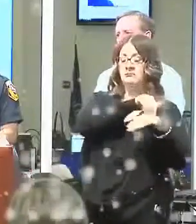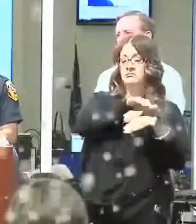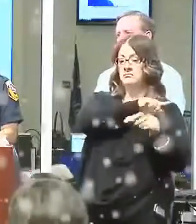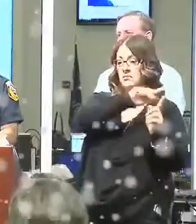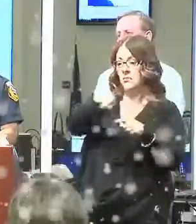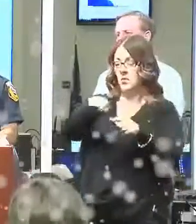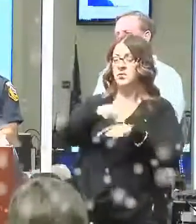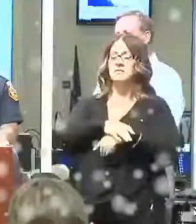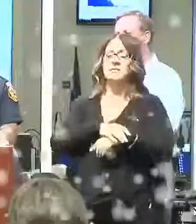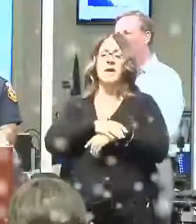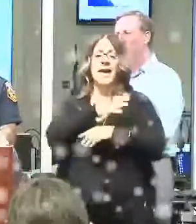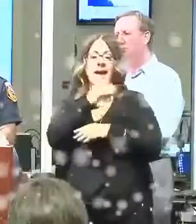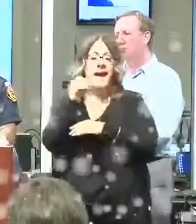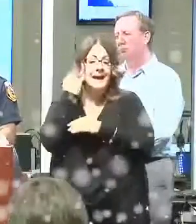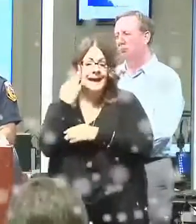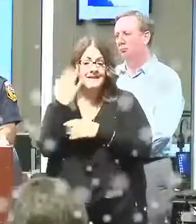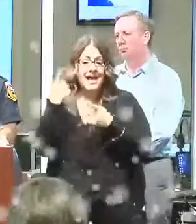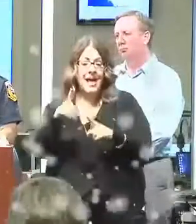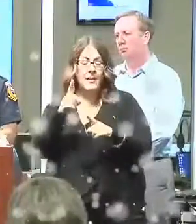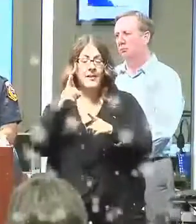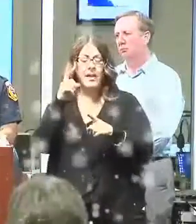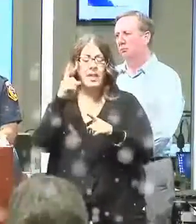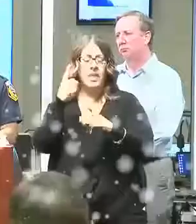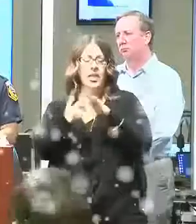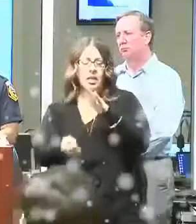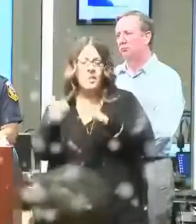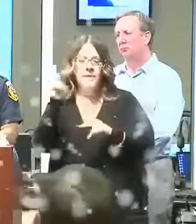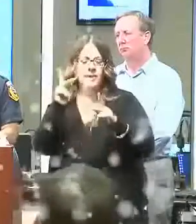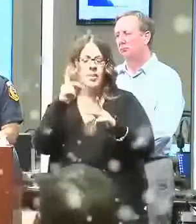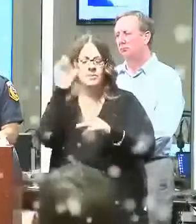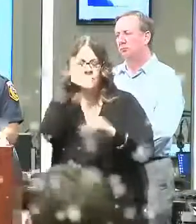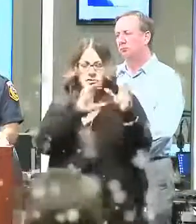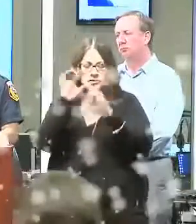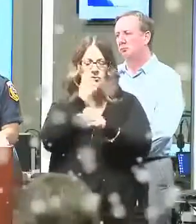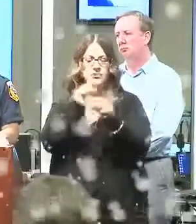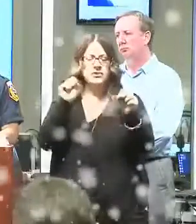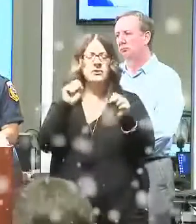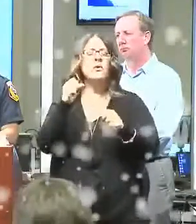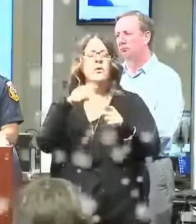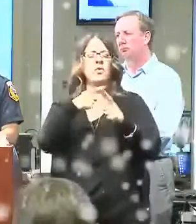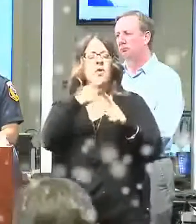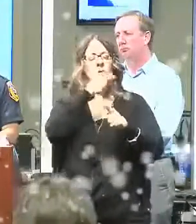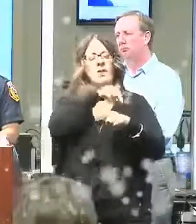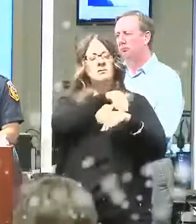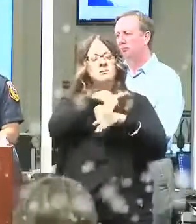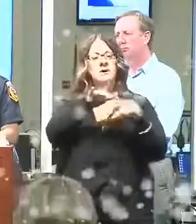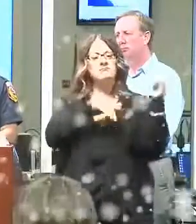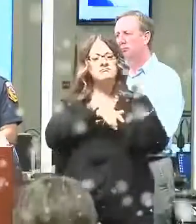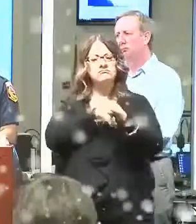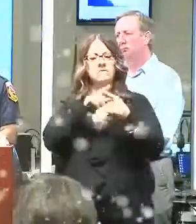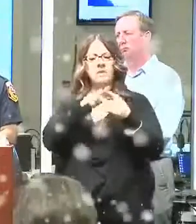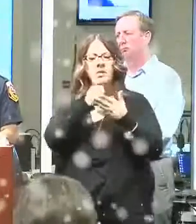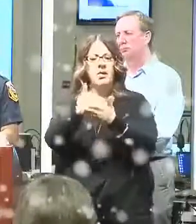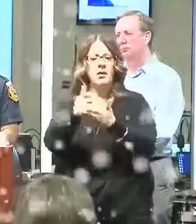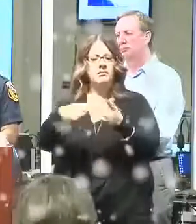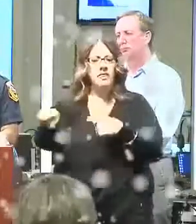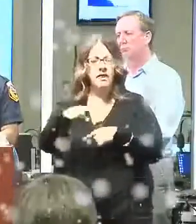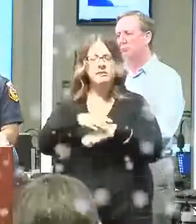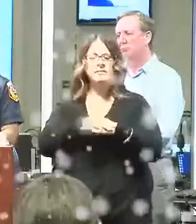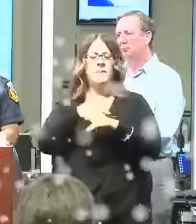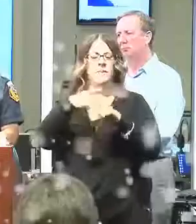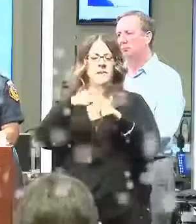and rescue if we have to move into that mode. We're sending military police to assist with law enforcement and securing evacuated areas. And we're also going to be